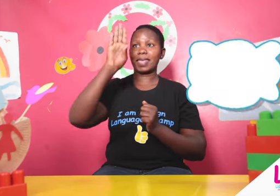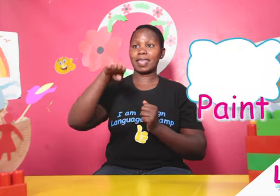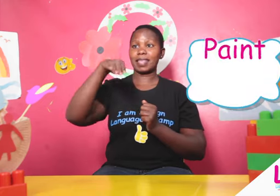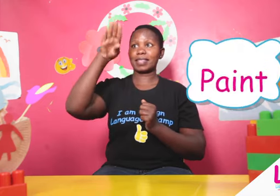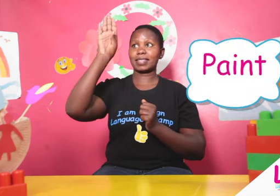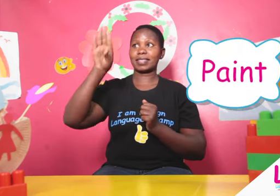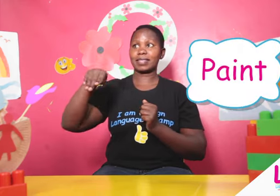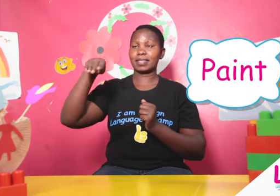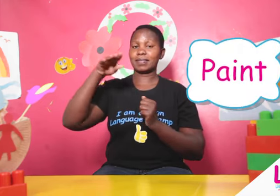Paint,